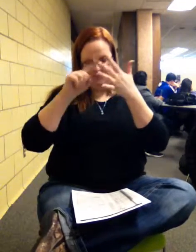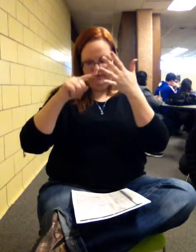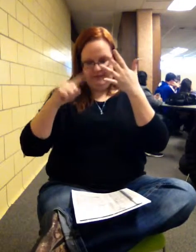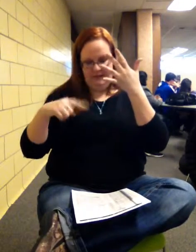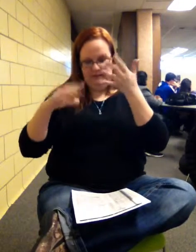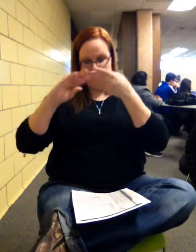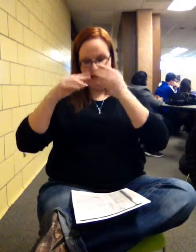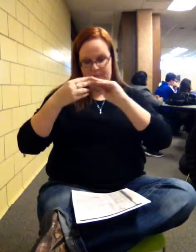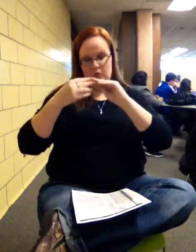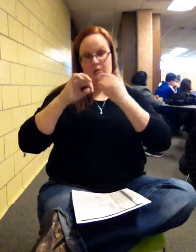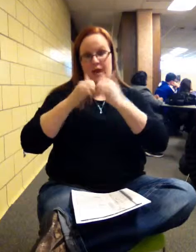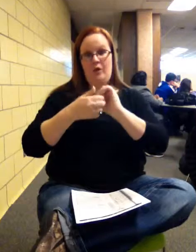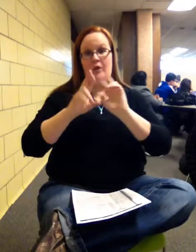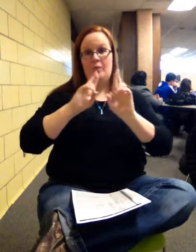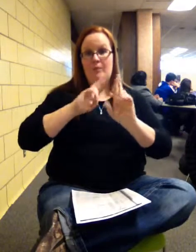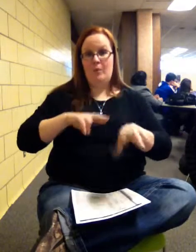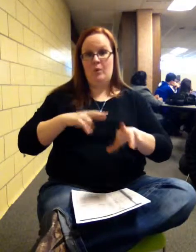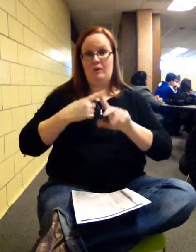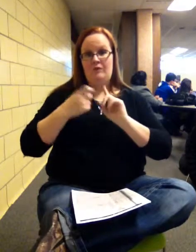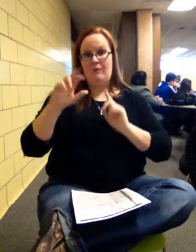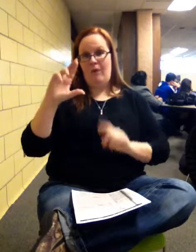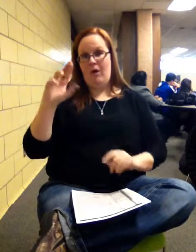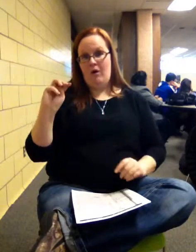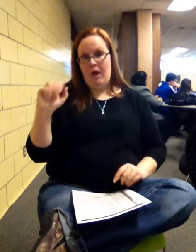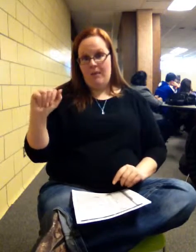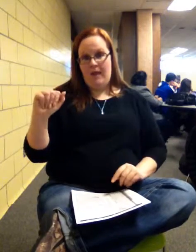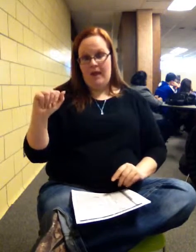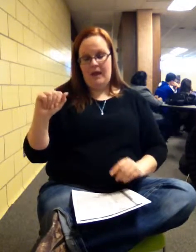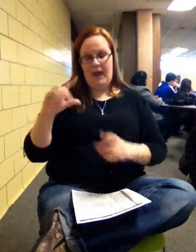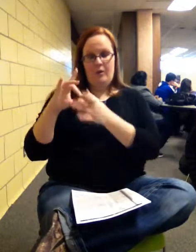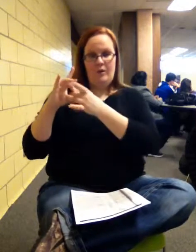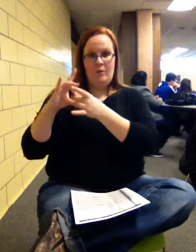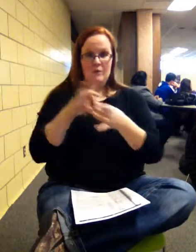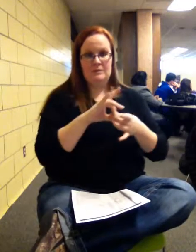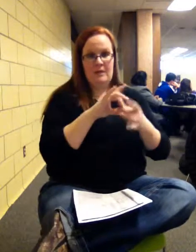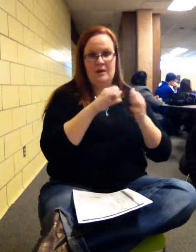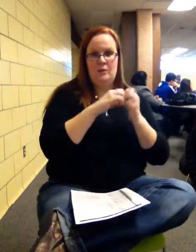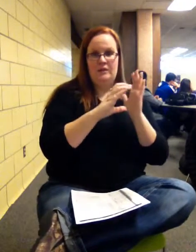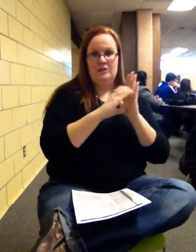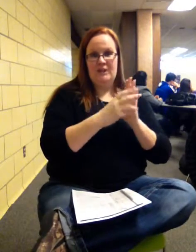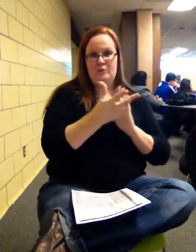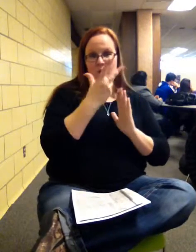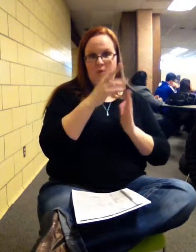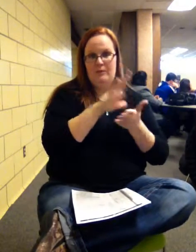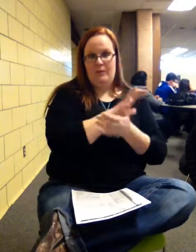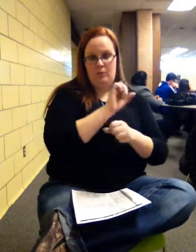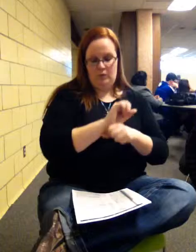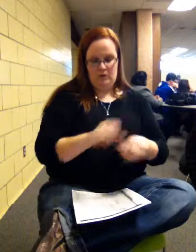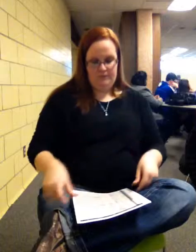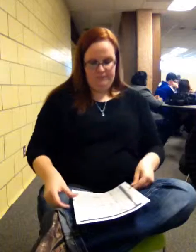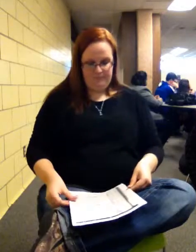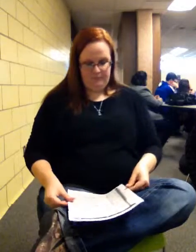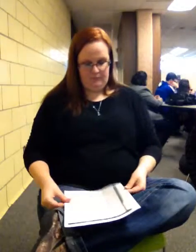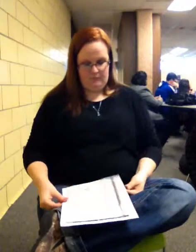that's being reported by RMA correspond to your Chapter 3 handout. So let's just kind of go through this as we